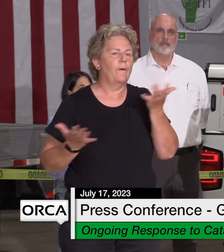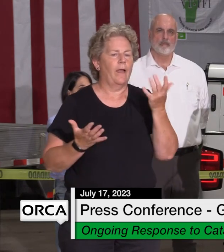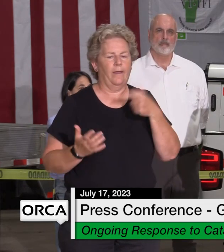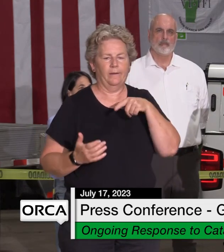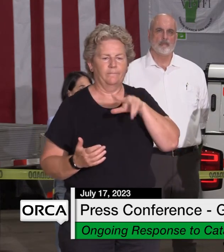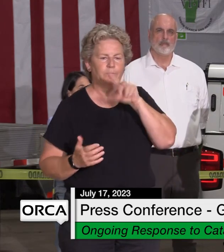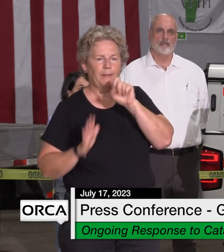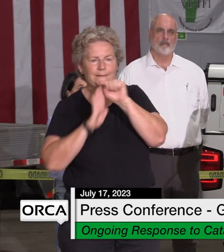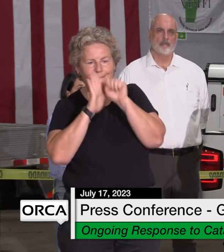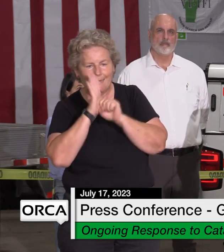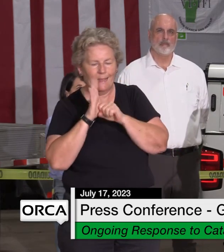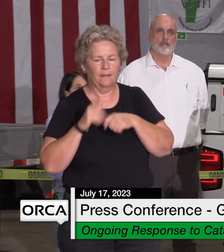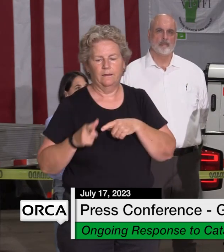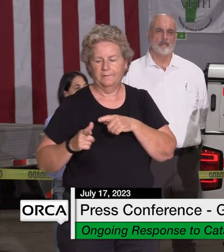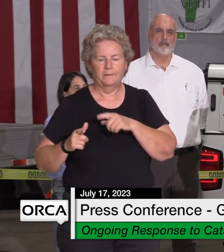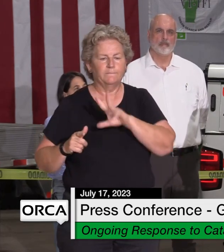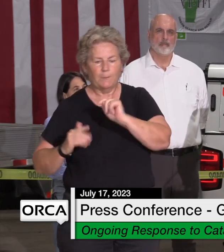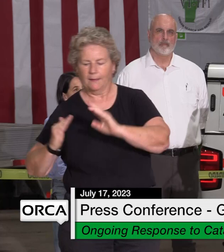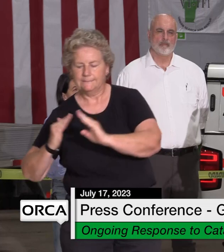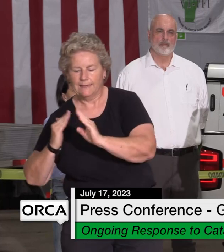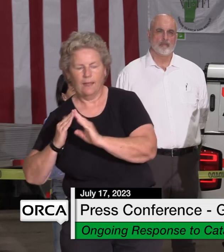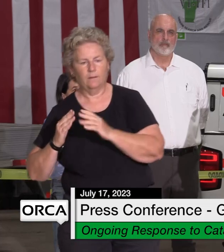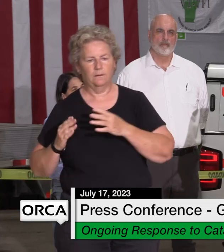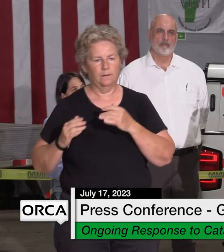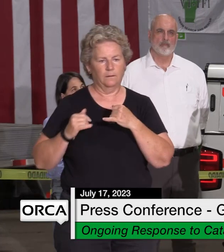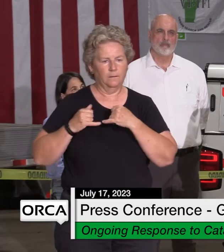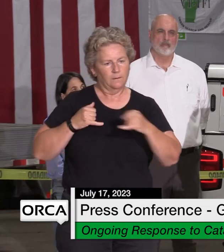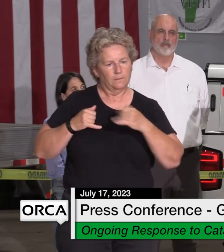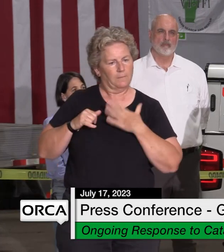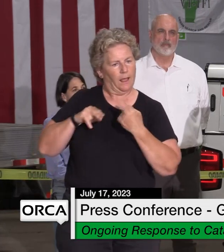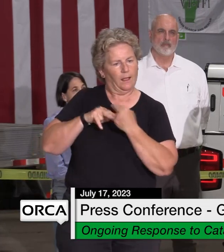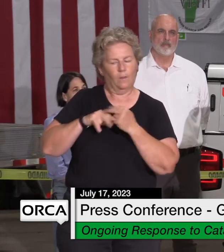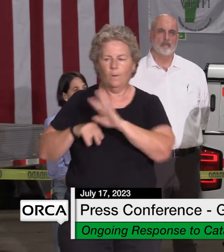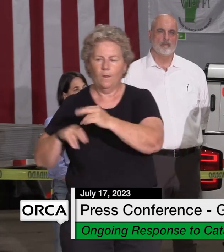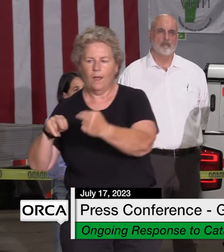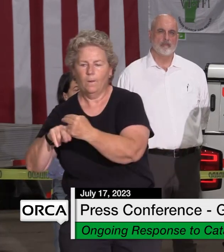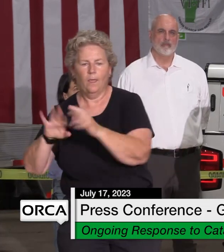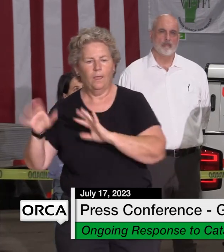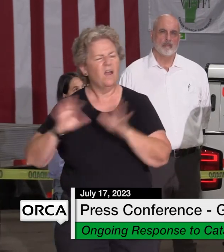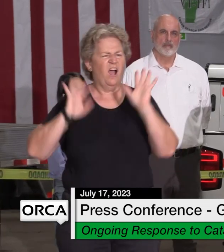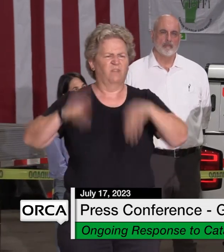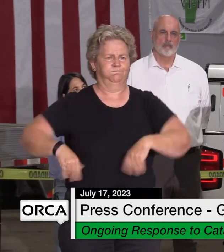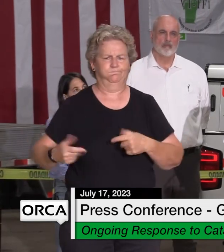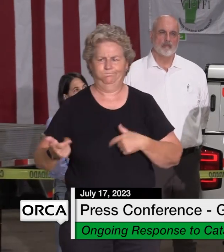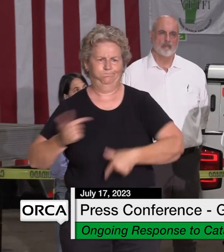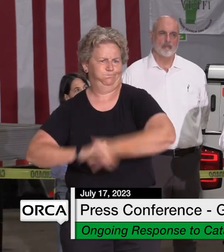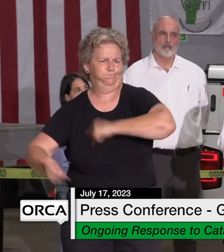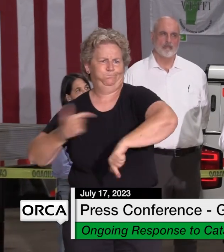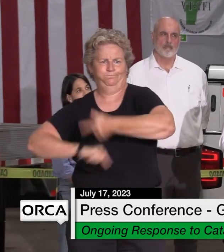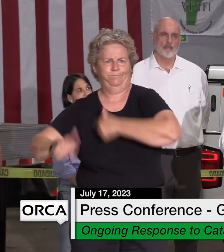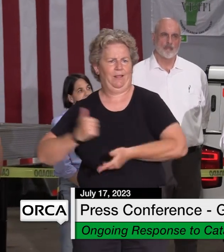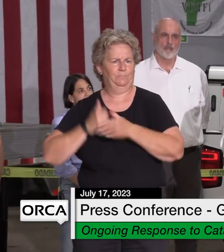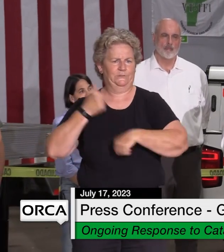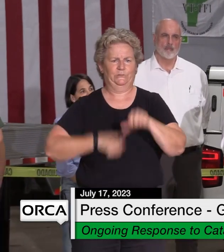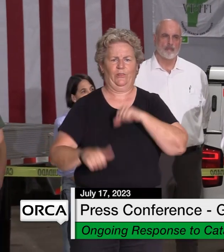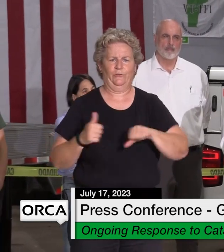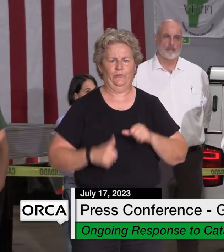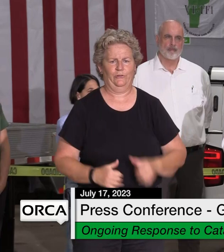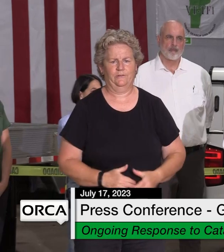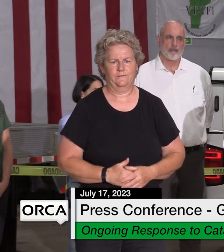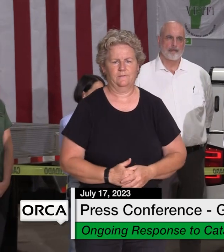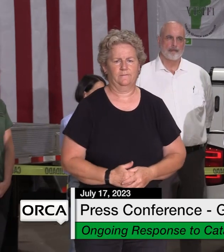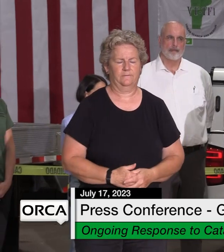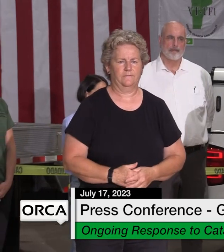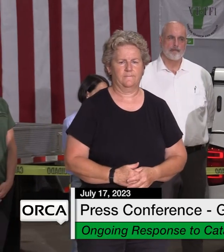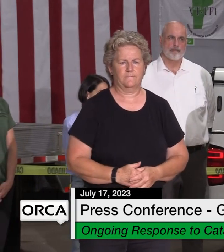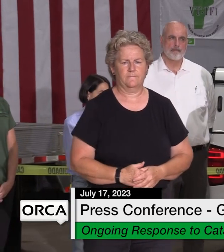get in the way. And tearing down obstacles, literally and physically, is going to be the name of the game and part of what we, with our